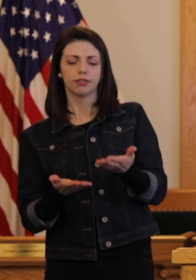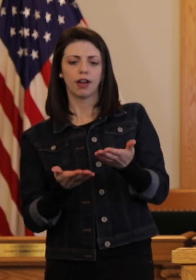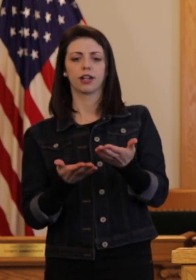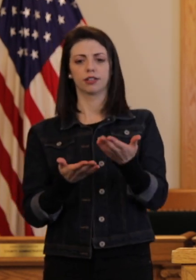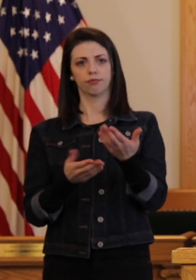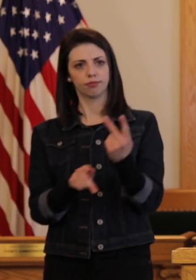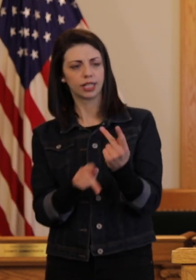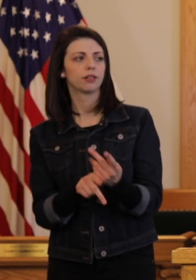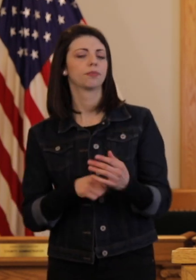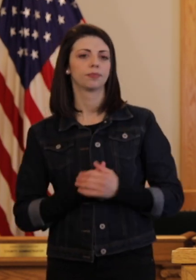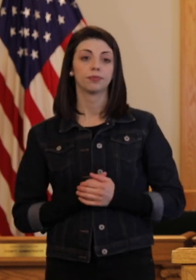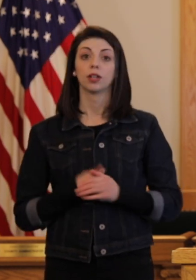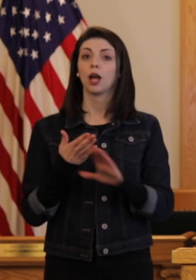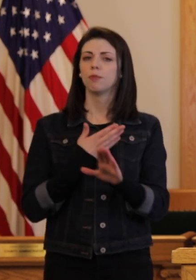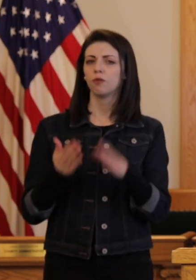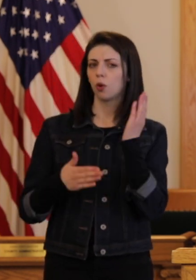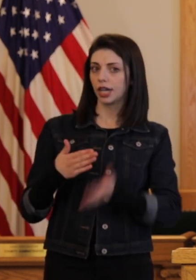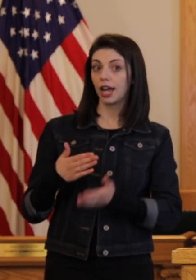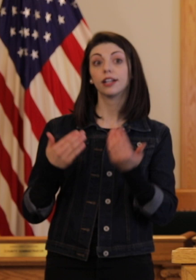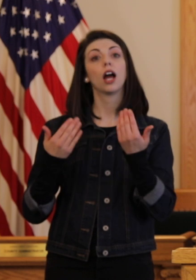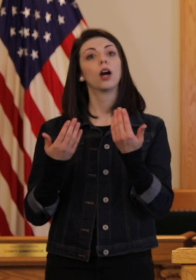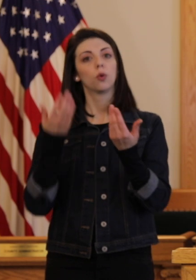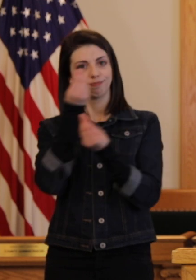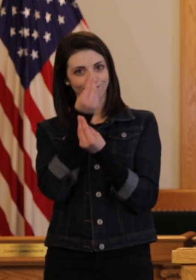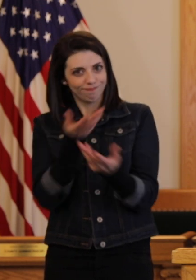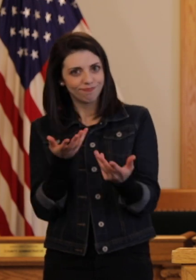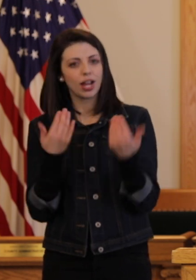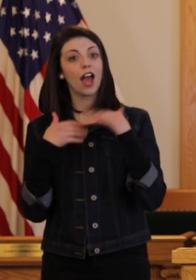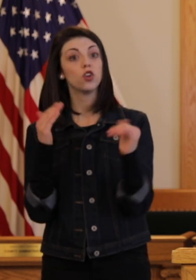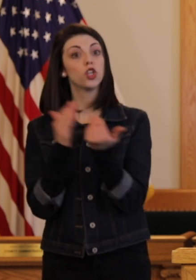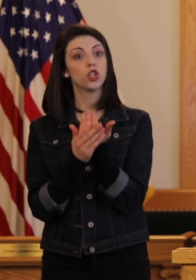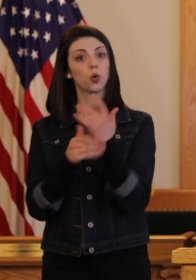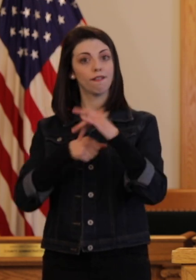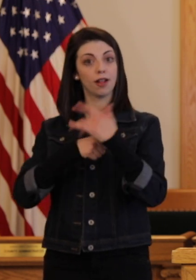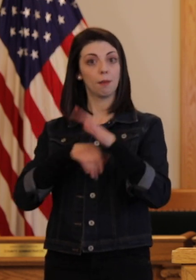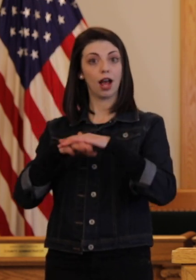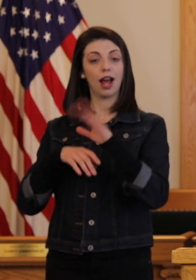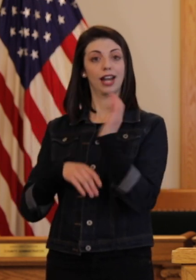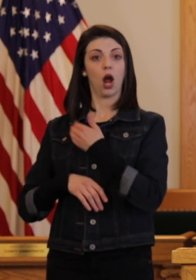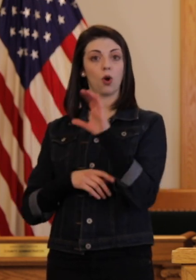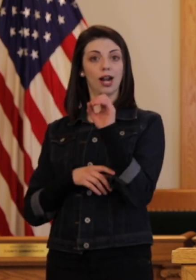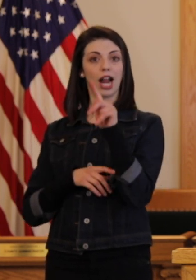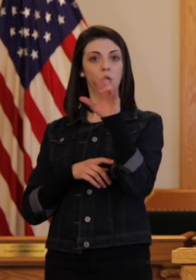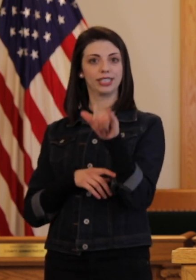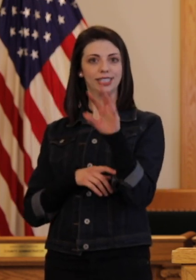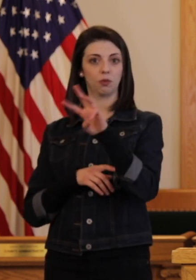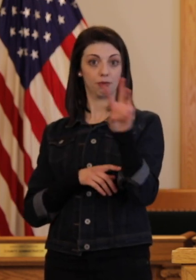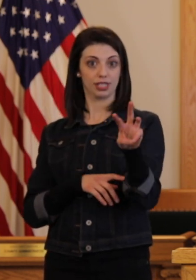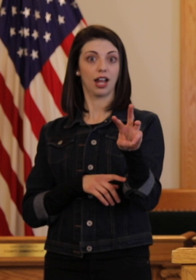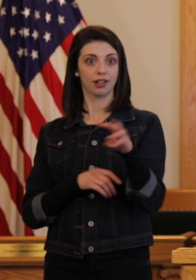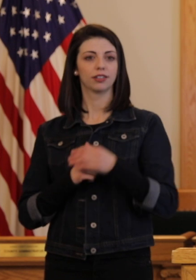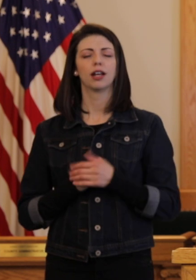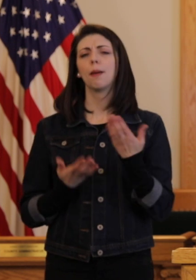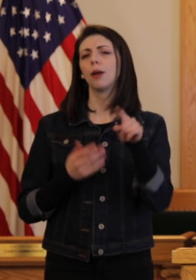we close today, I would like to call your attention to a new feature on the county website that can help answer your questions about the coronavirus. You may